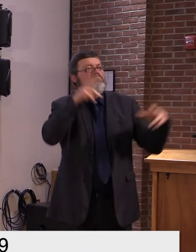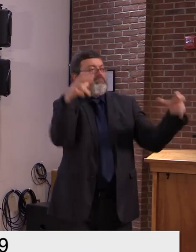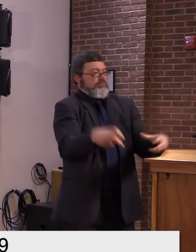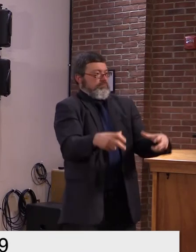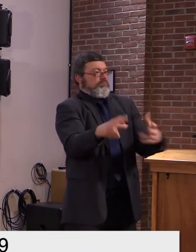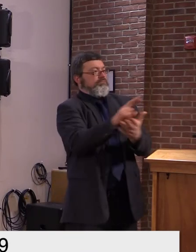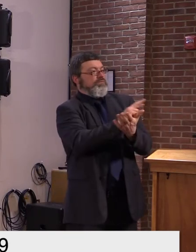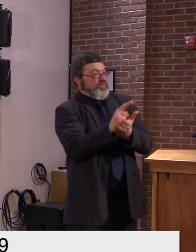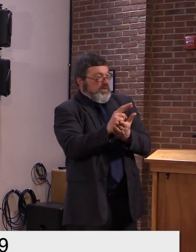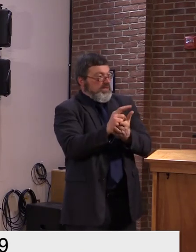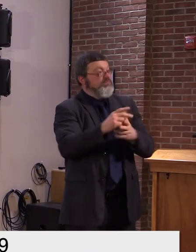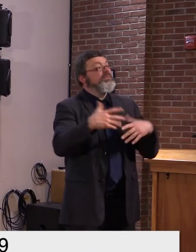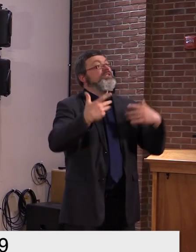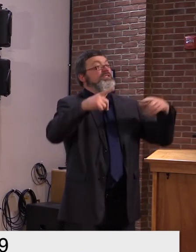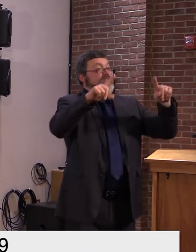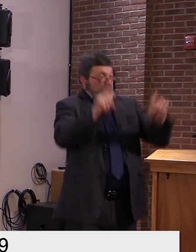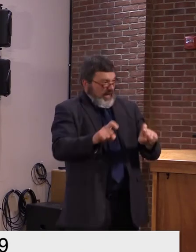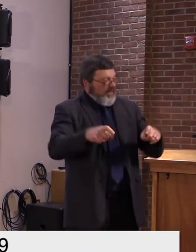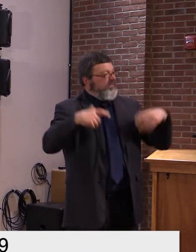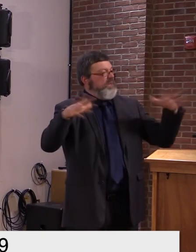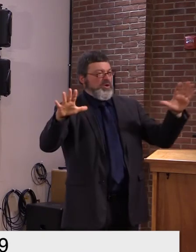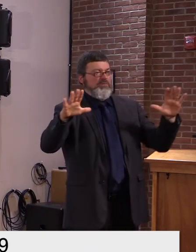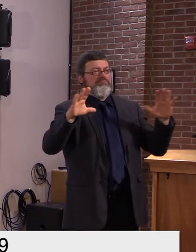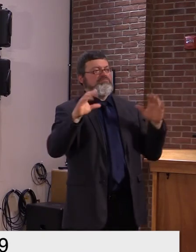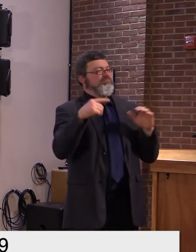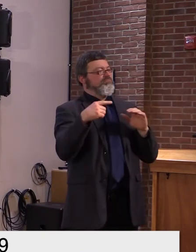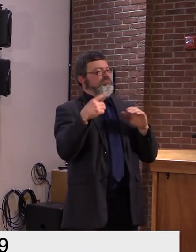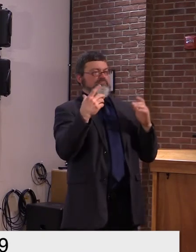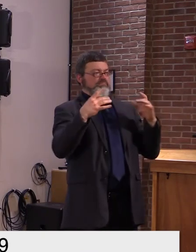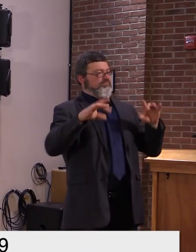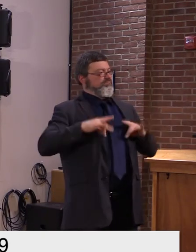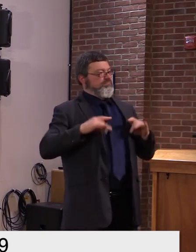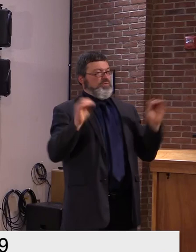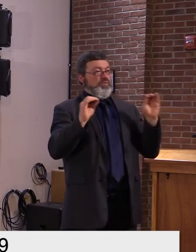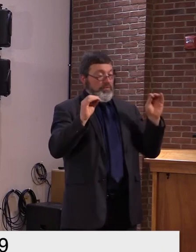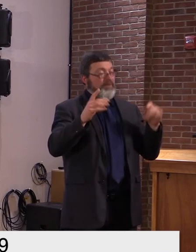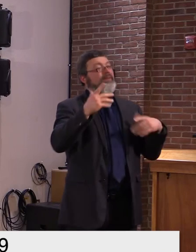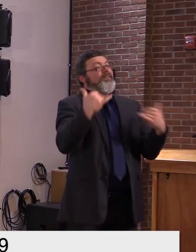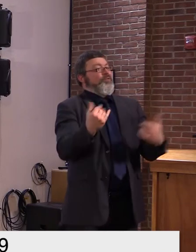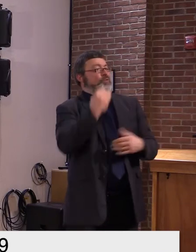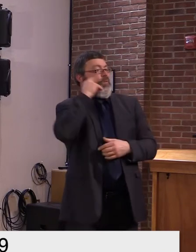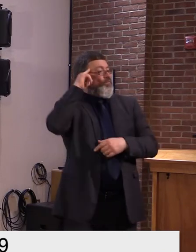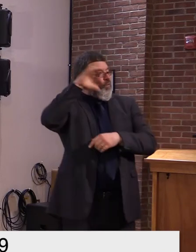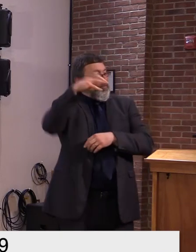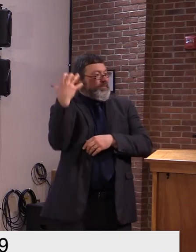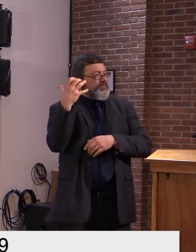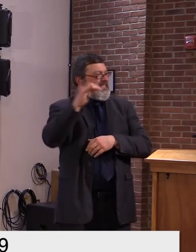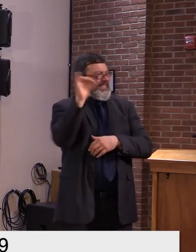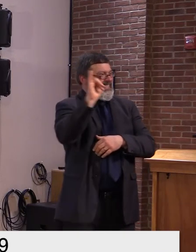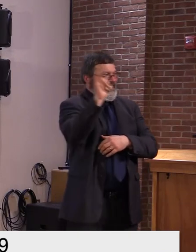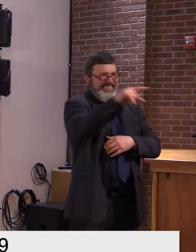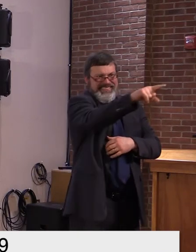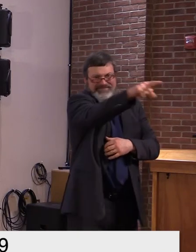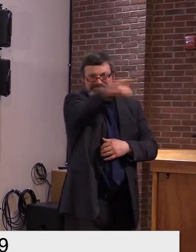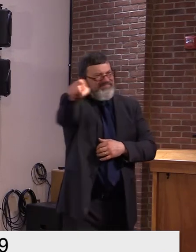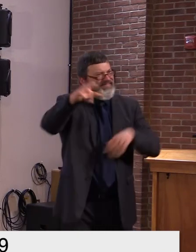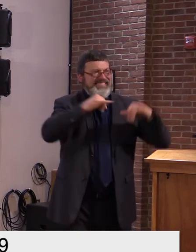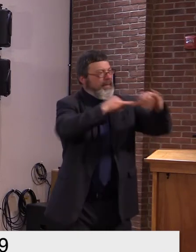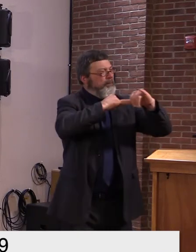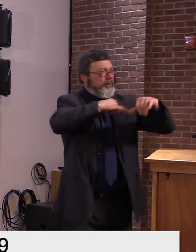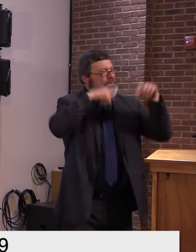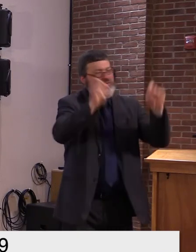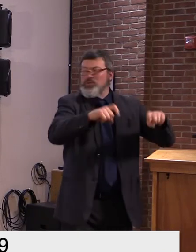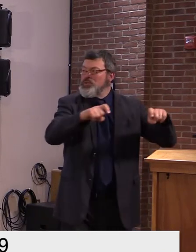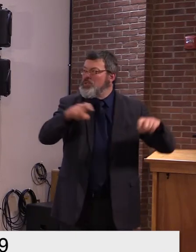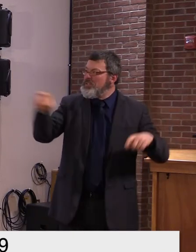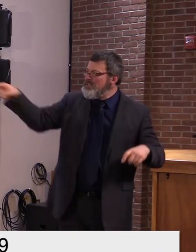They tested negative, and they're going to be home for Christmas. And it's like, it works. You guys are doing a good job. So from my wife